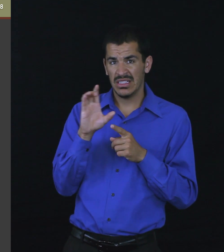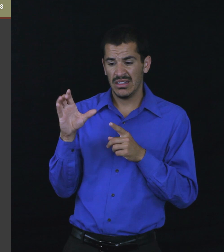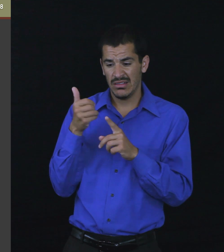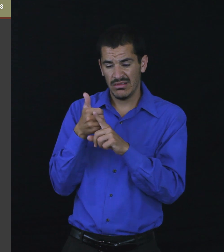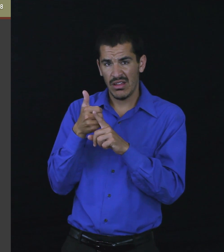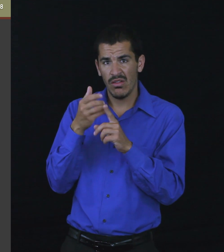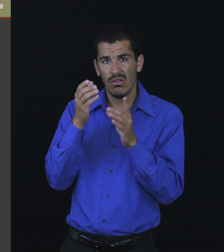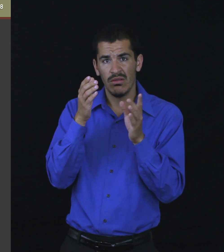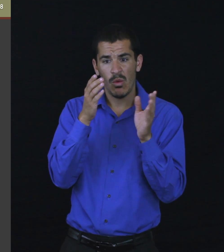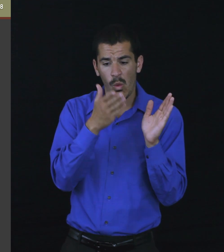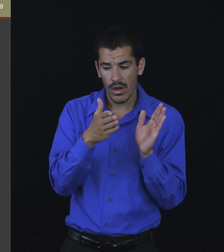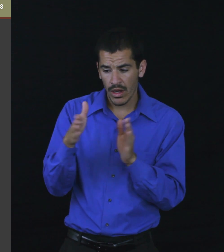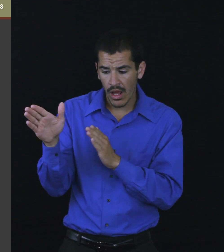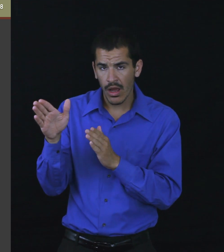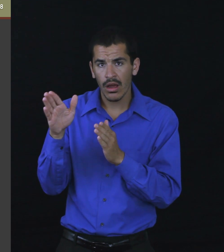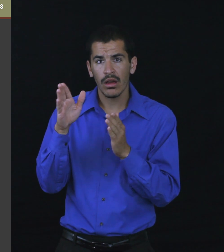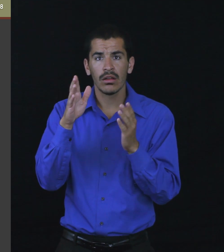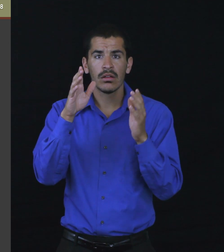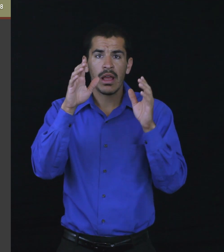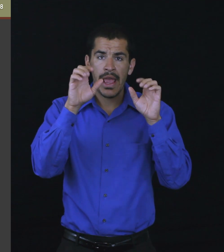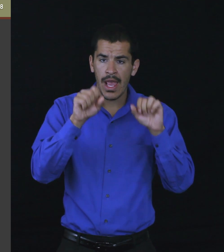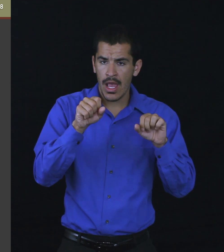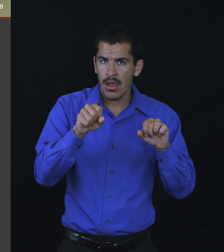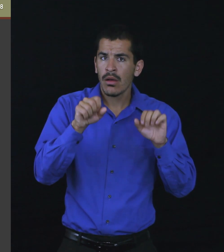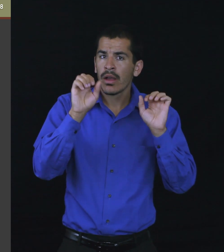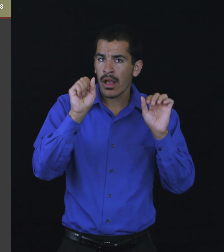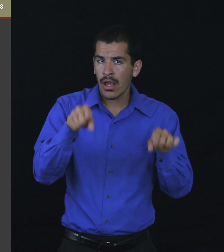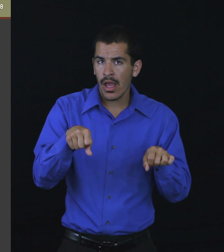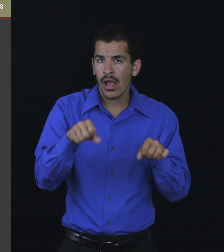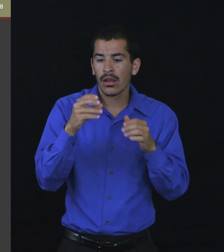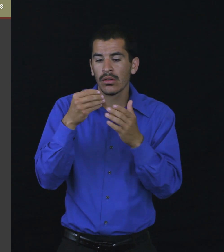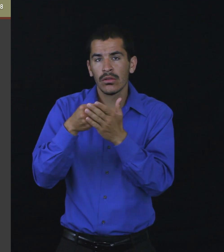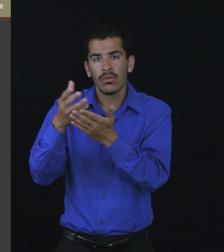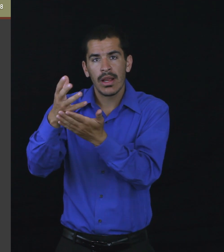raise money and handle money.